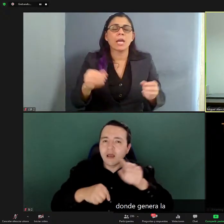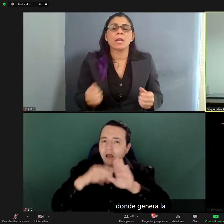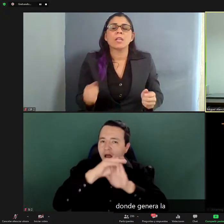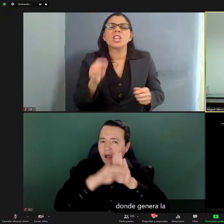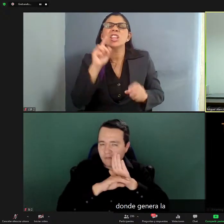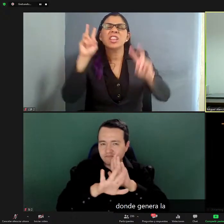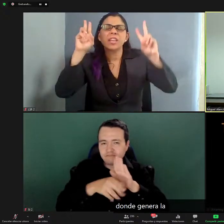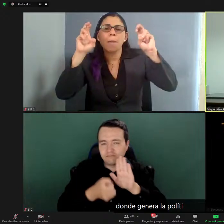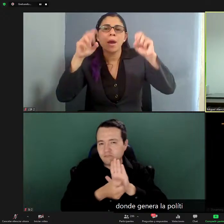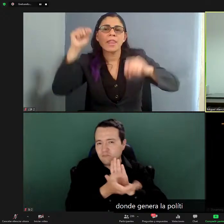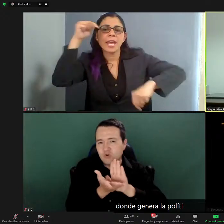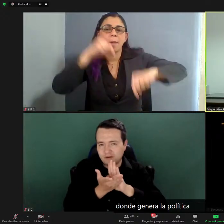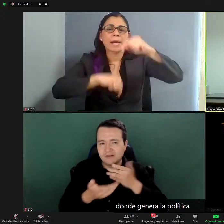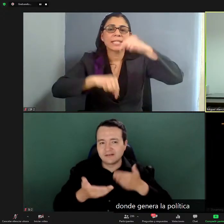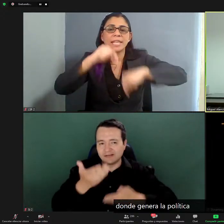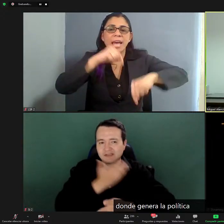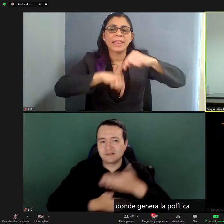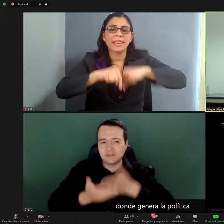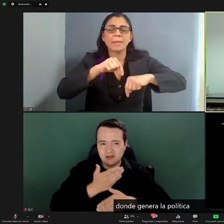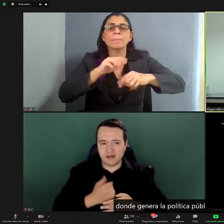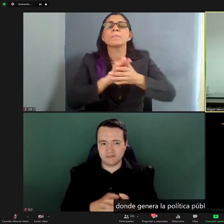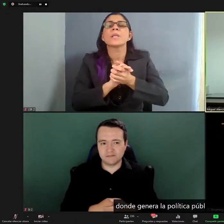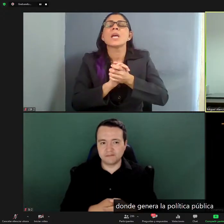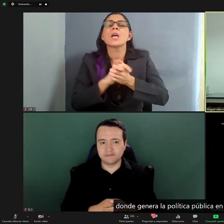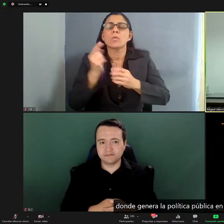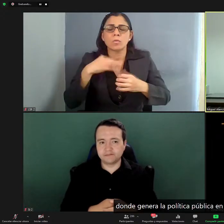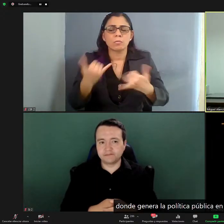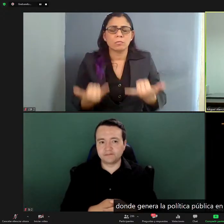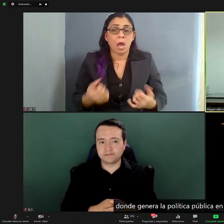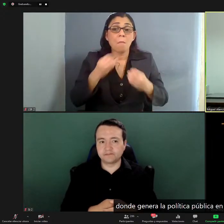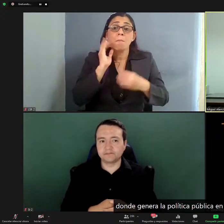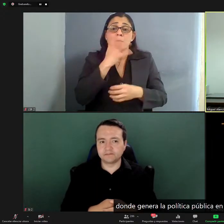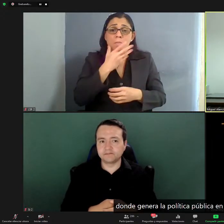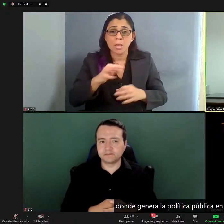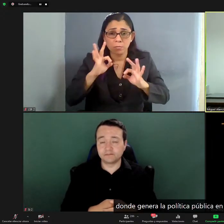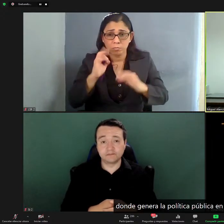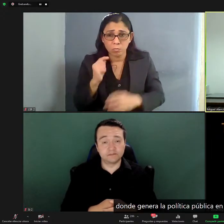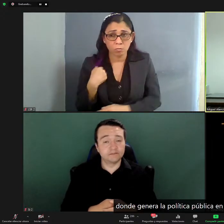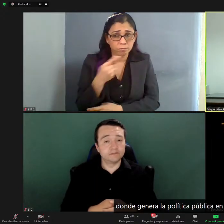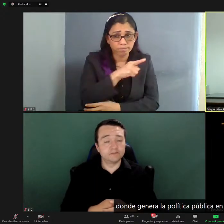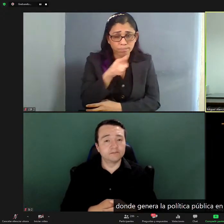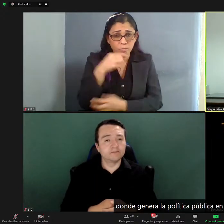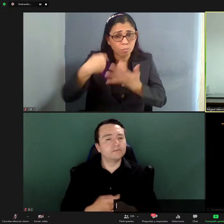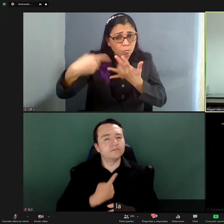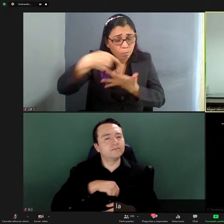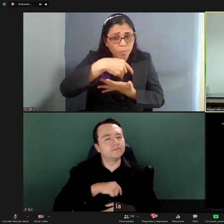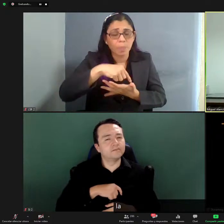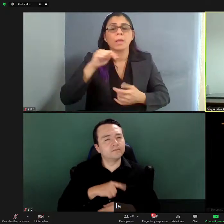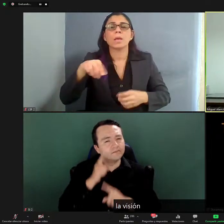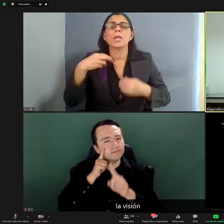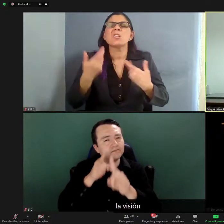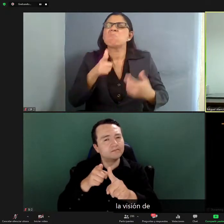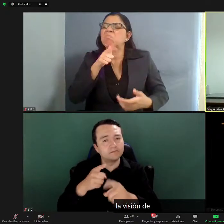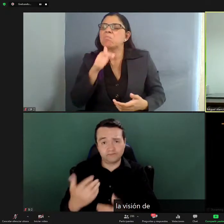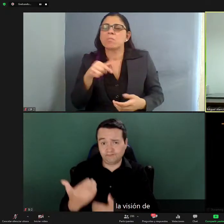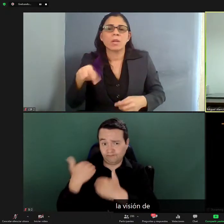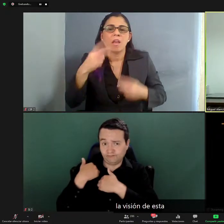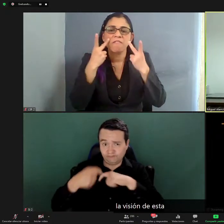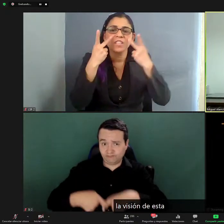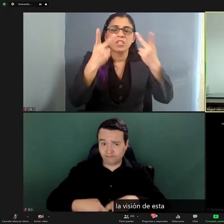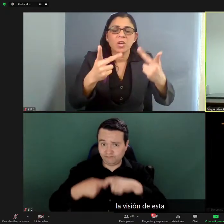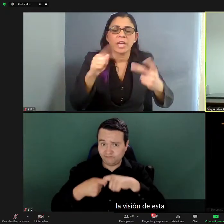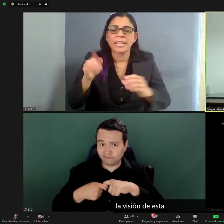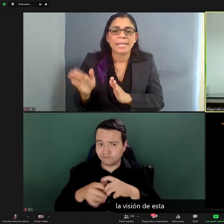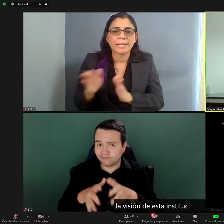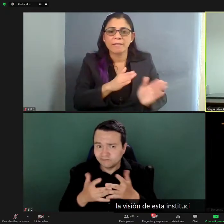public policies and disabilities as i have pointed out the mission the vision of this